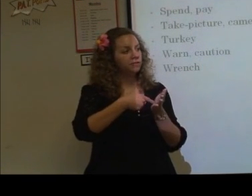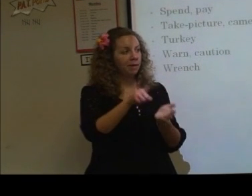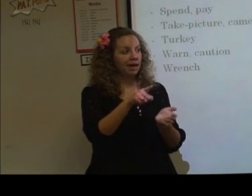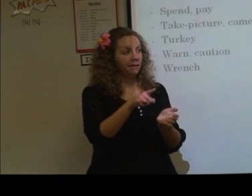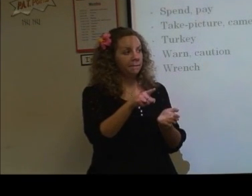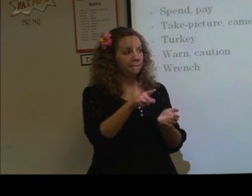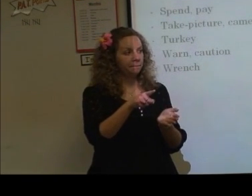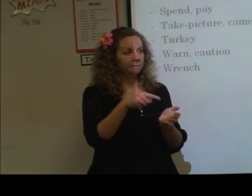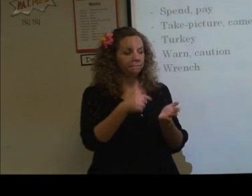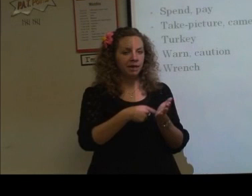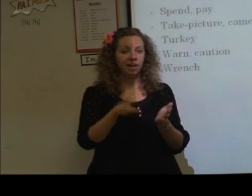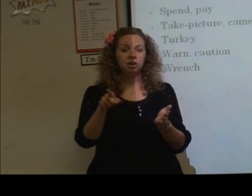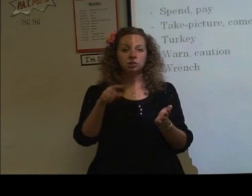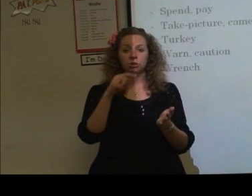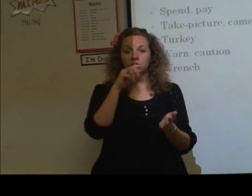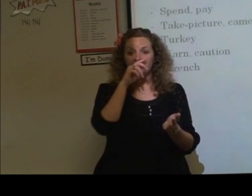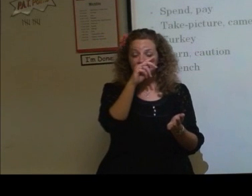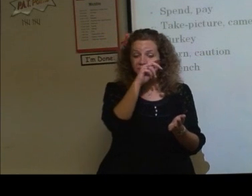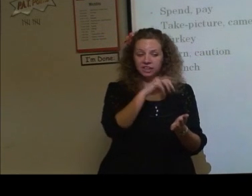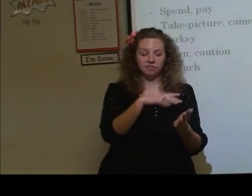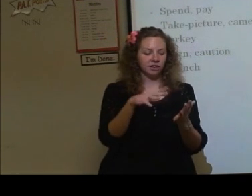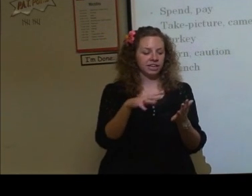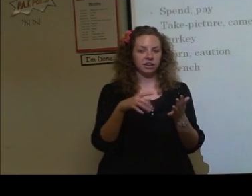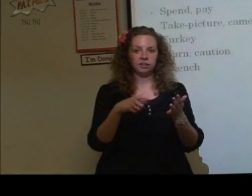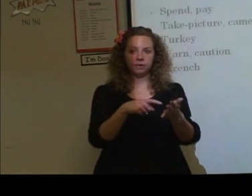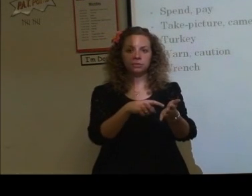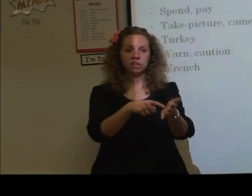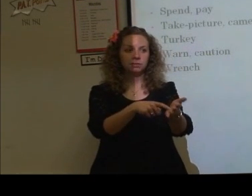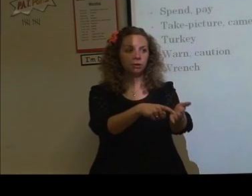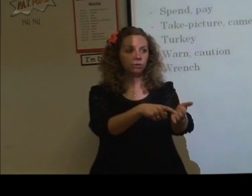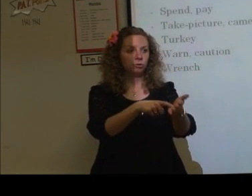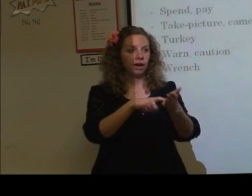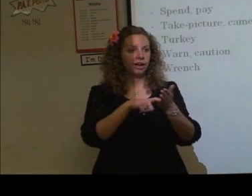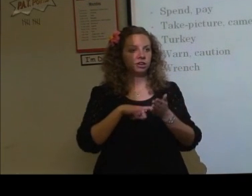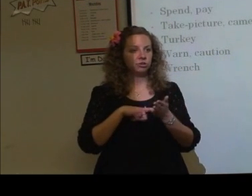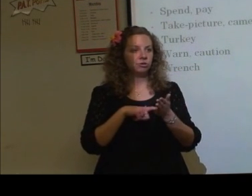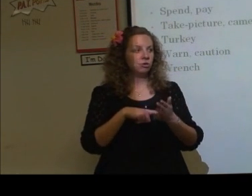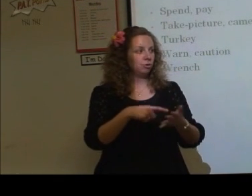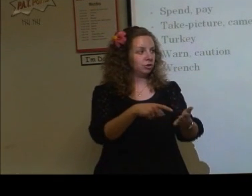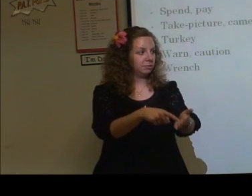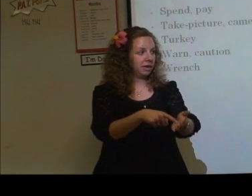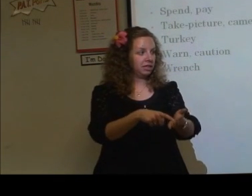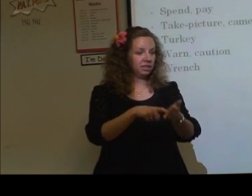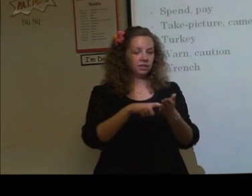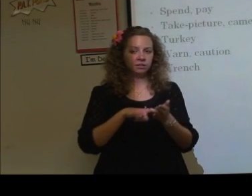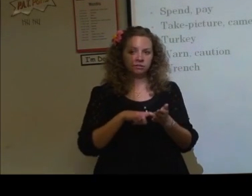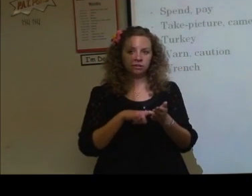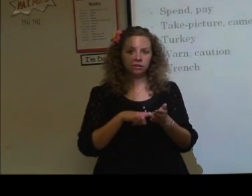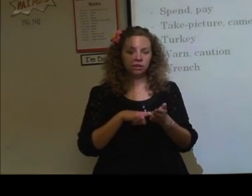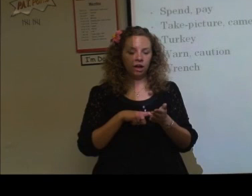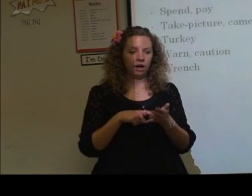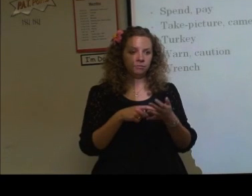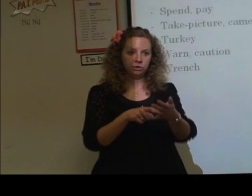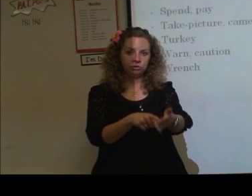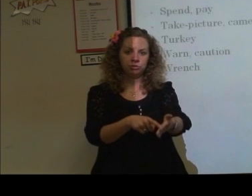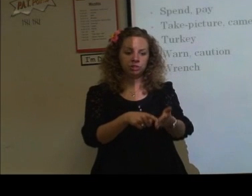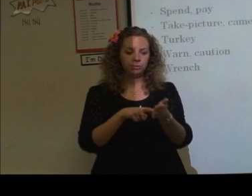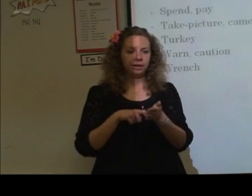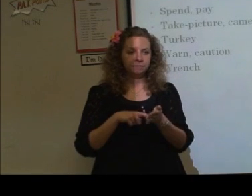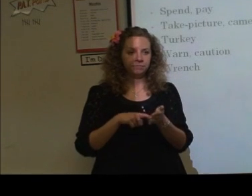have pay. Okay. So a lot of the stuff right here, like we talked about required or demanded, you can do this way.